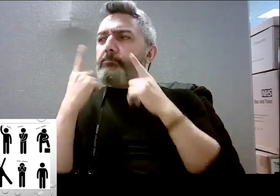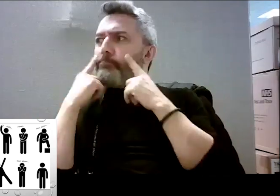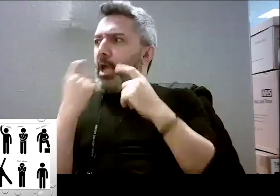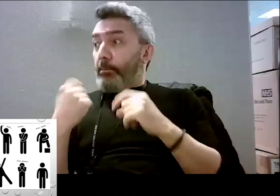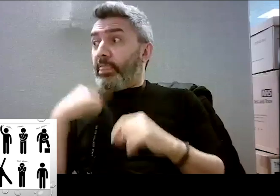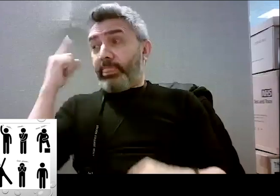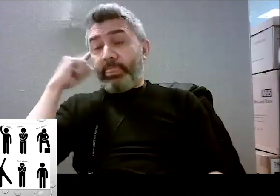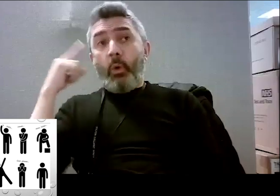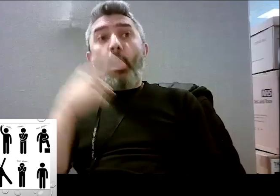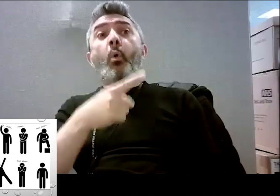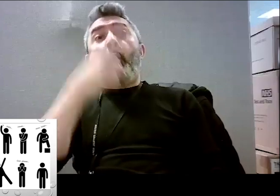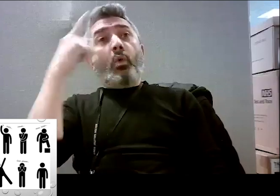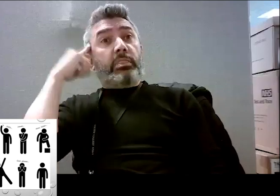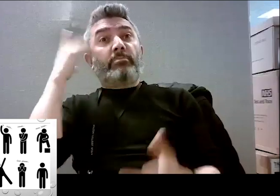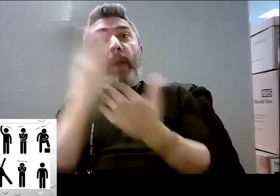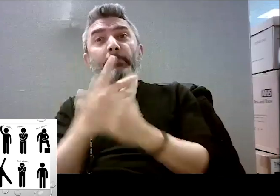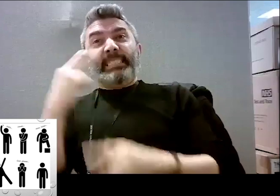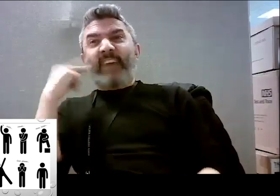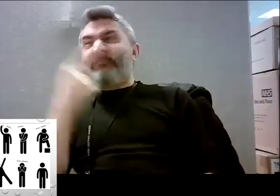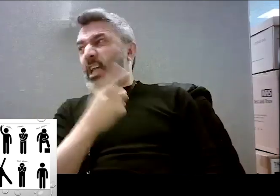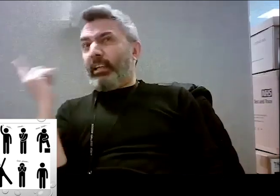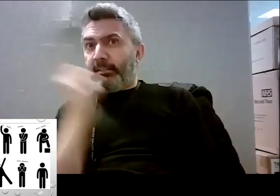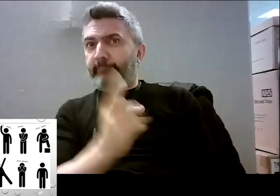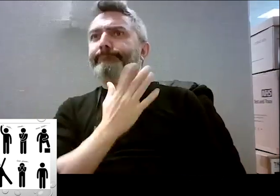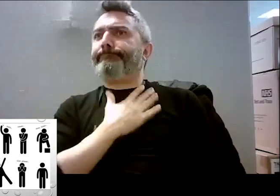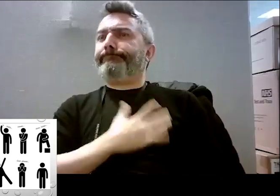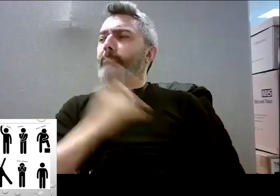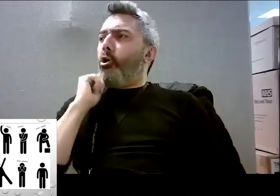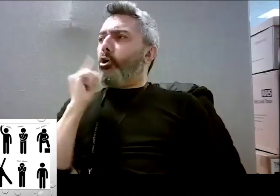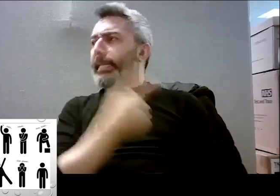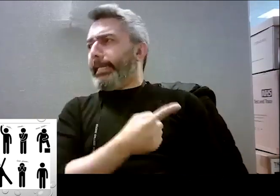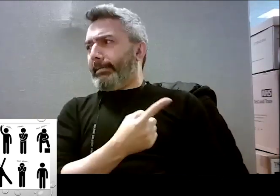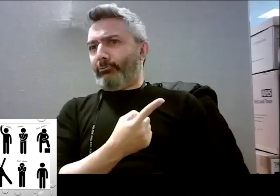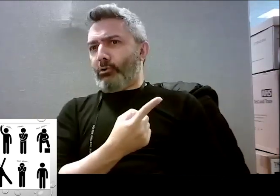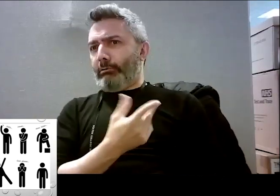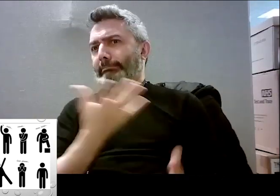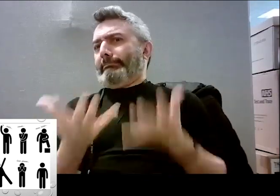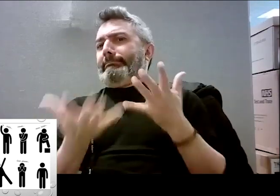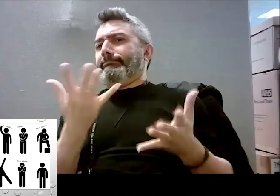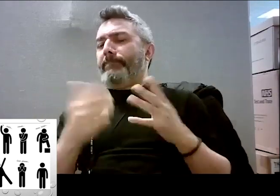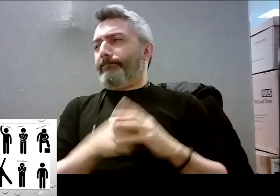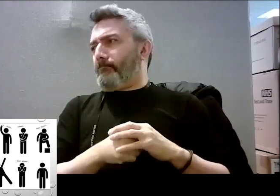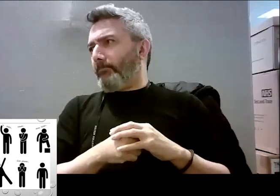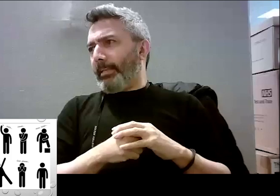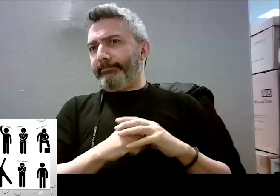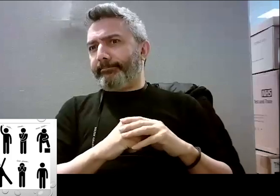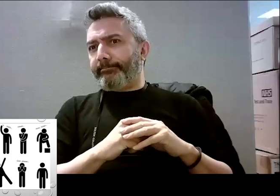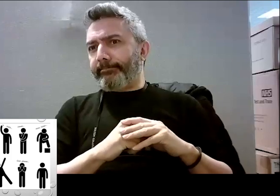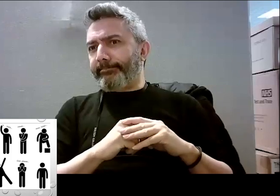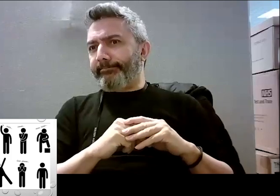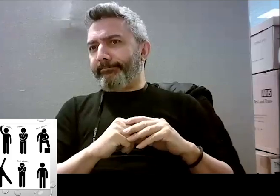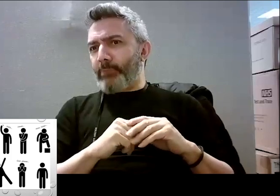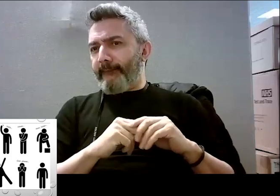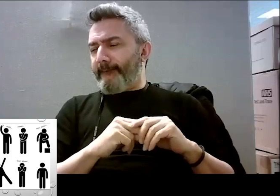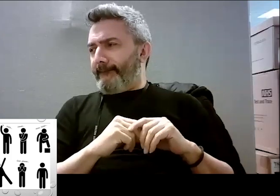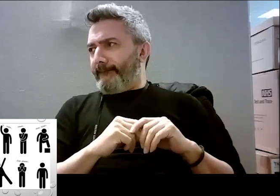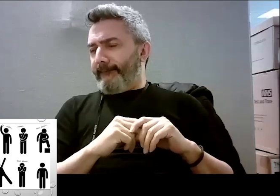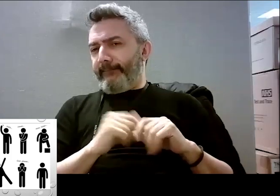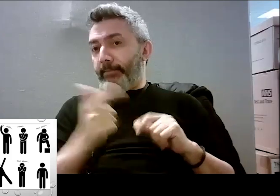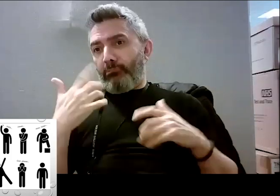Britain. So sometimes you have to be careful. I've approached people thinking, oh, they're deaf, and they haven't been. They've just been hearing people